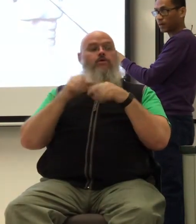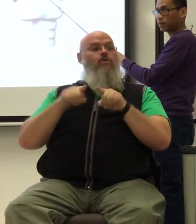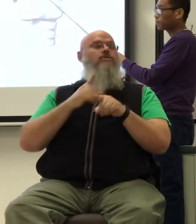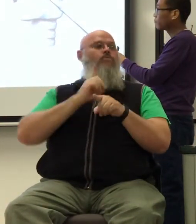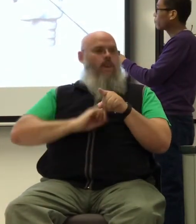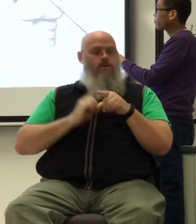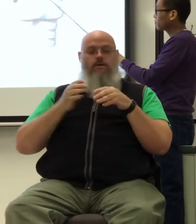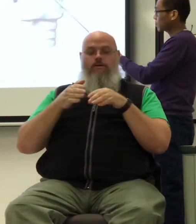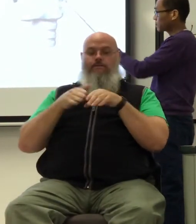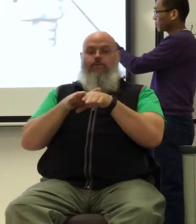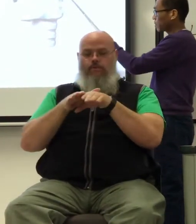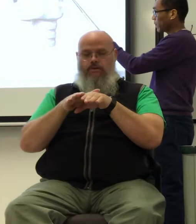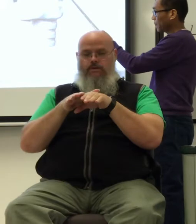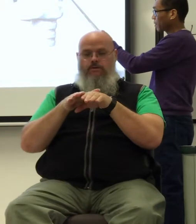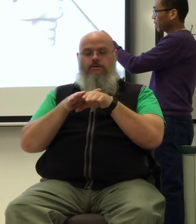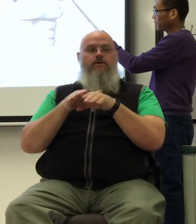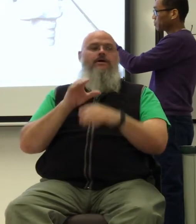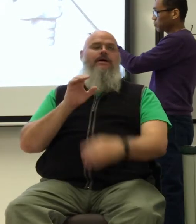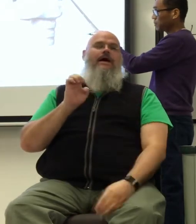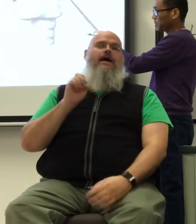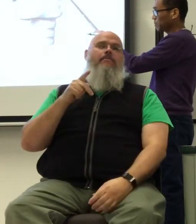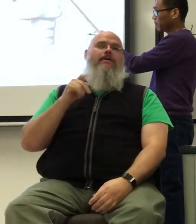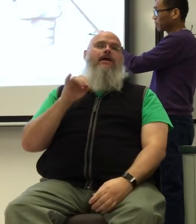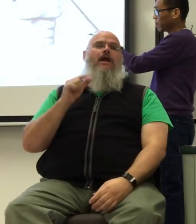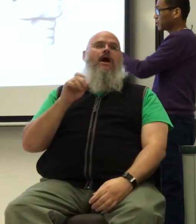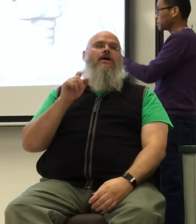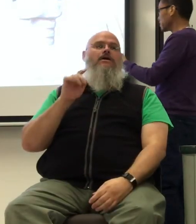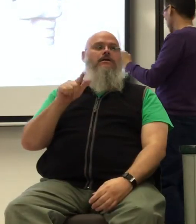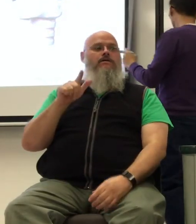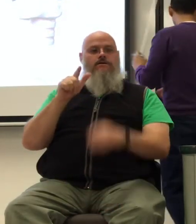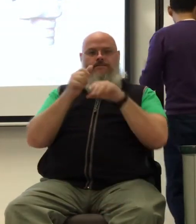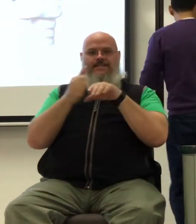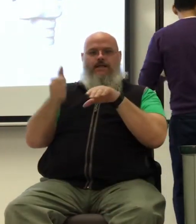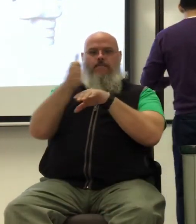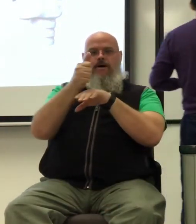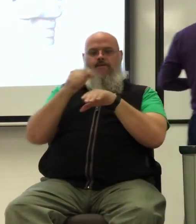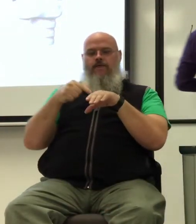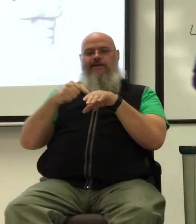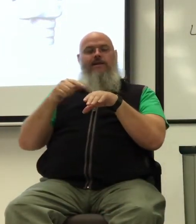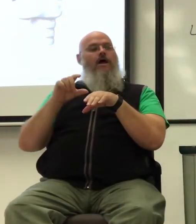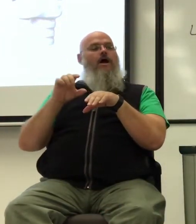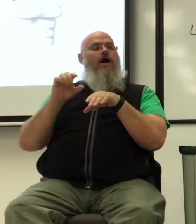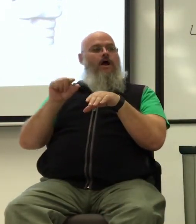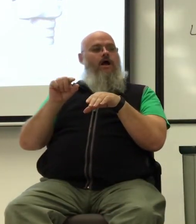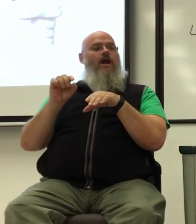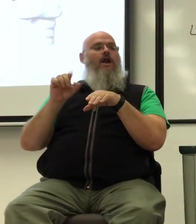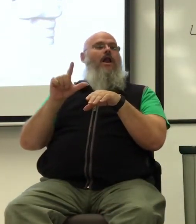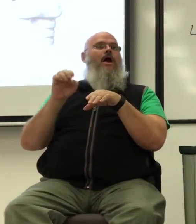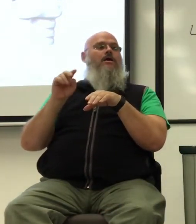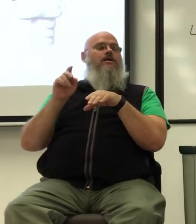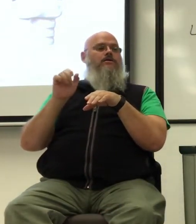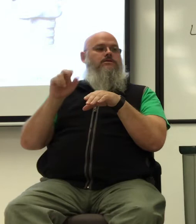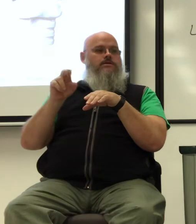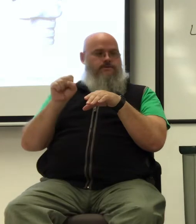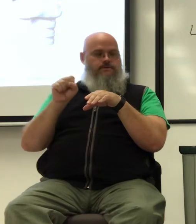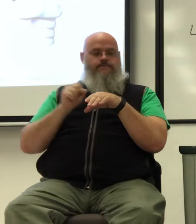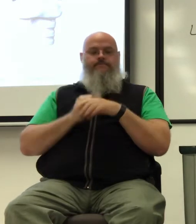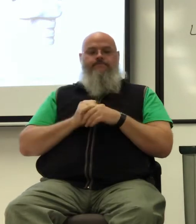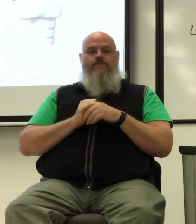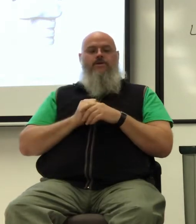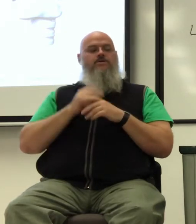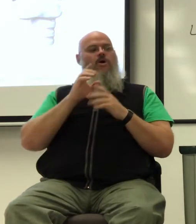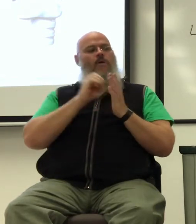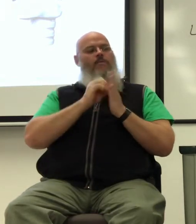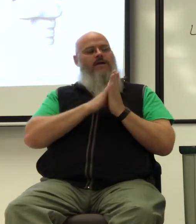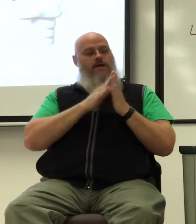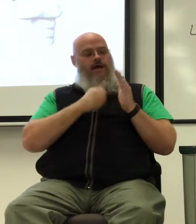swallowing. So that's why it's called epiglottis, which means above the glottis. I'll just write under